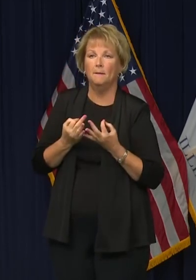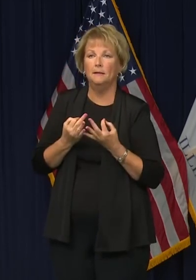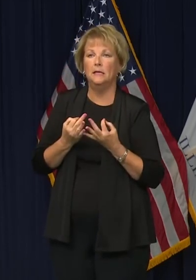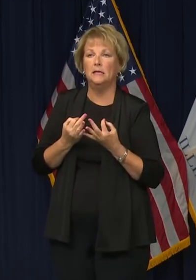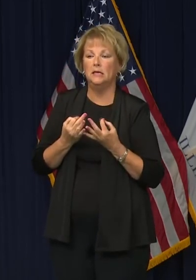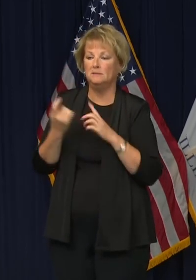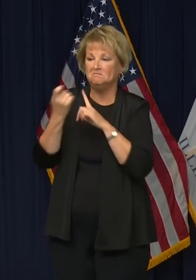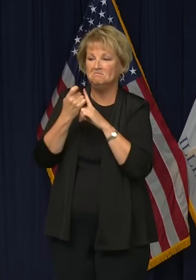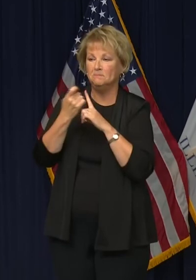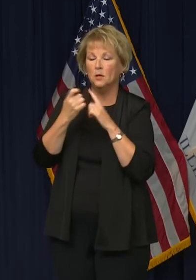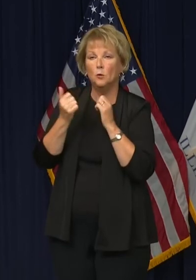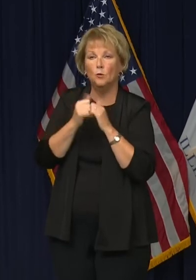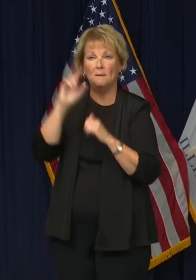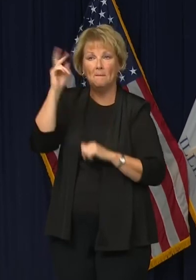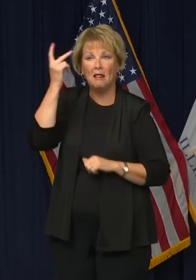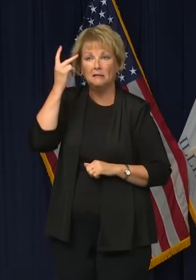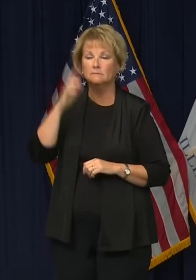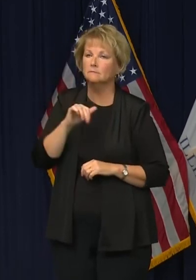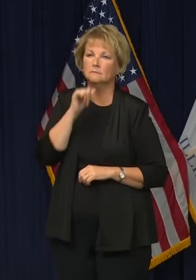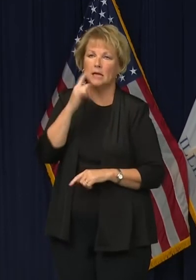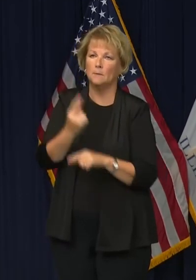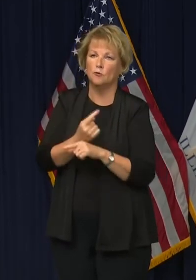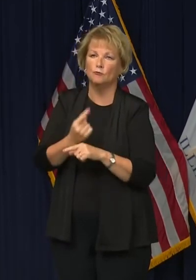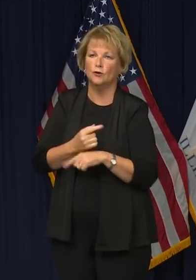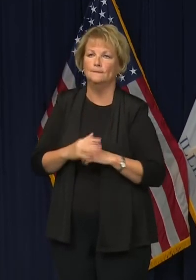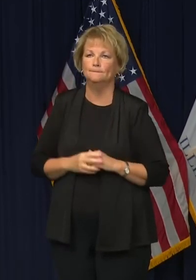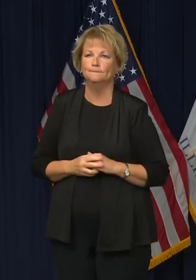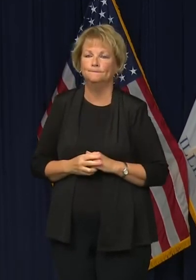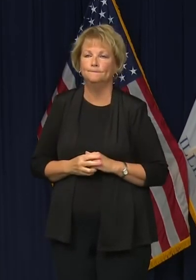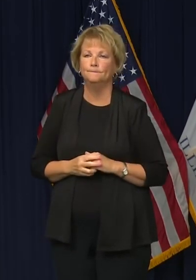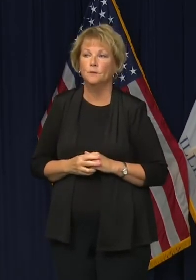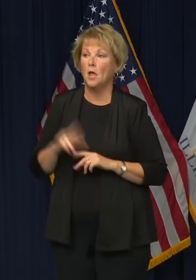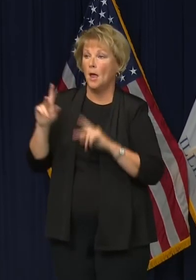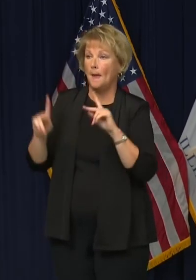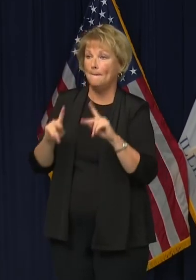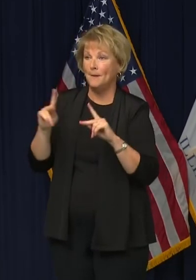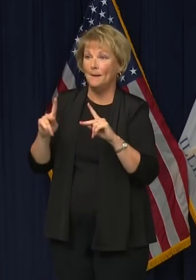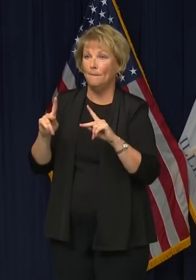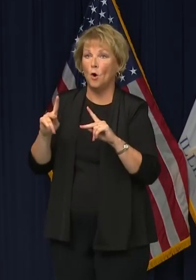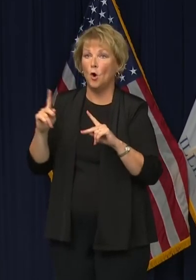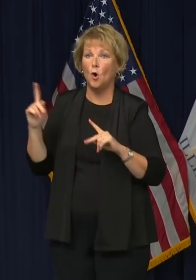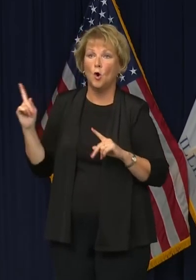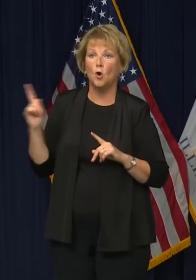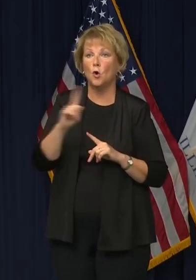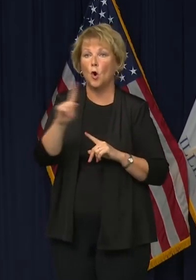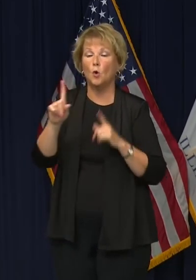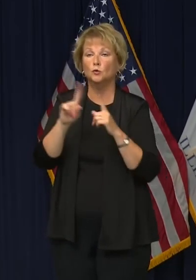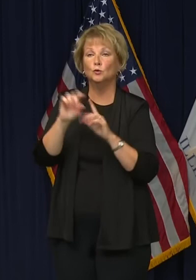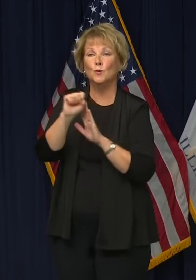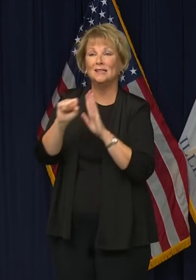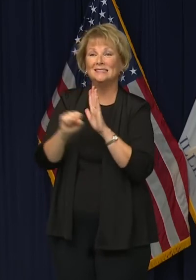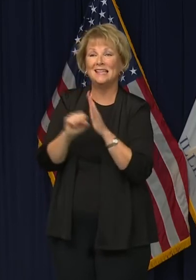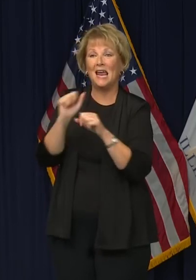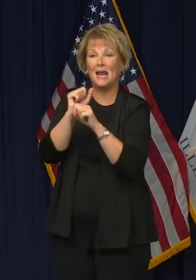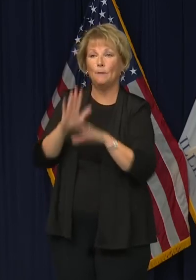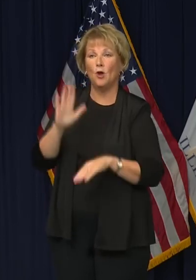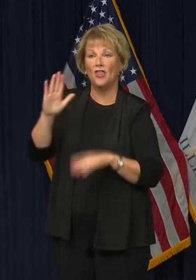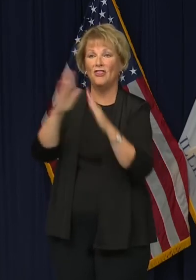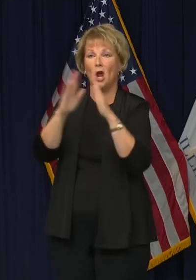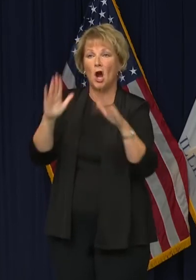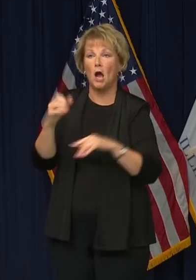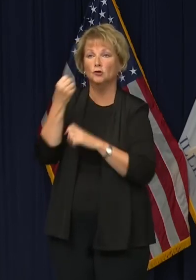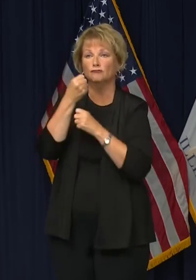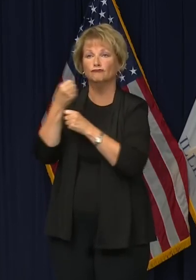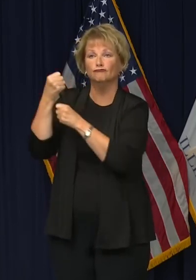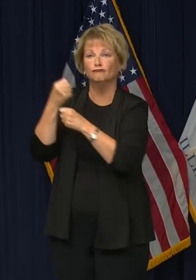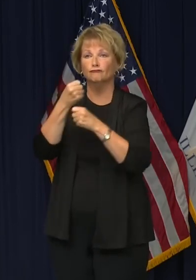into politics, inappropriate. The fact that people protested in front of a state employee's house over the